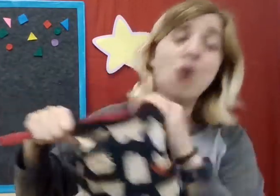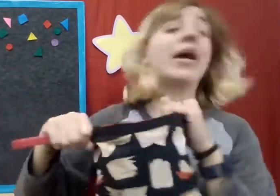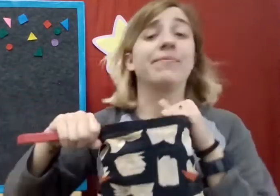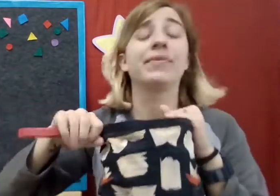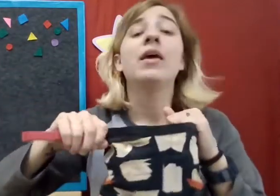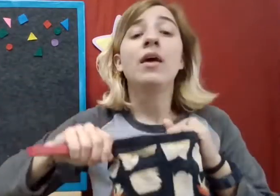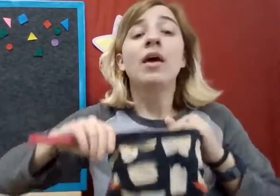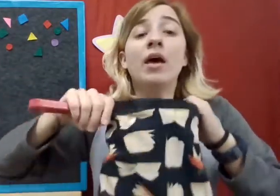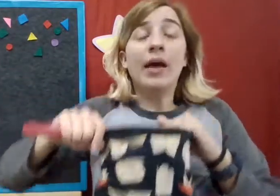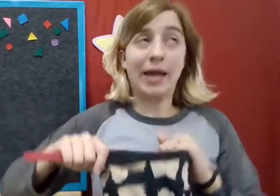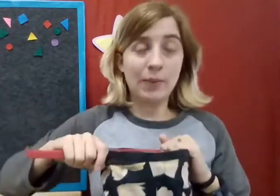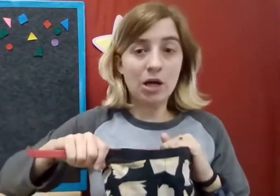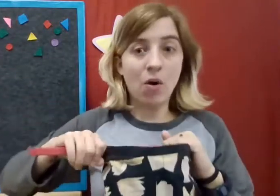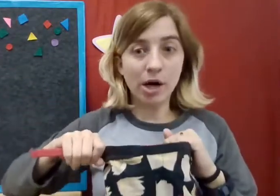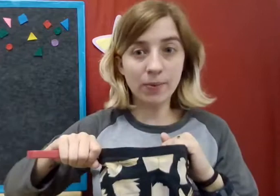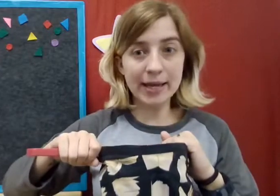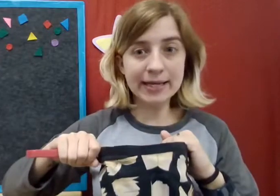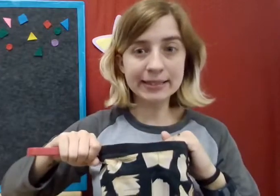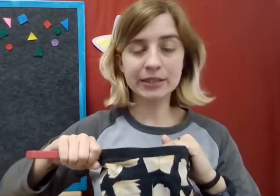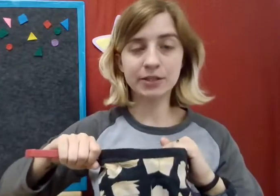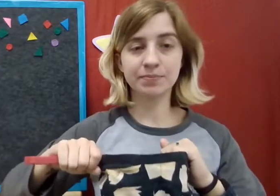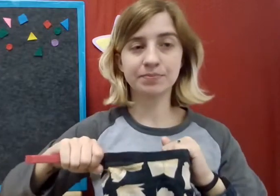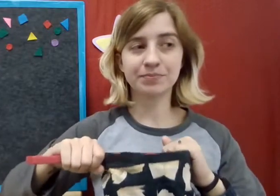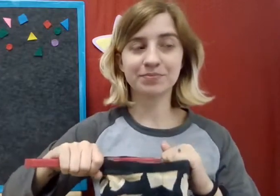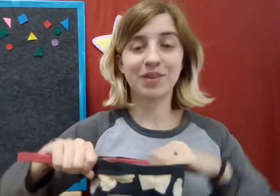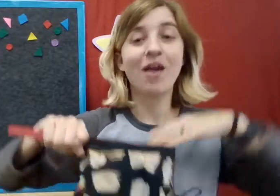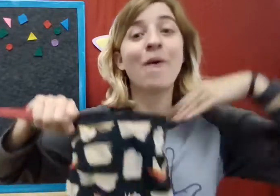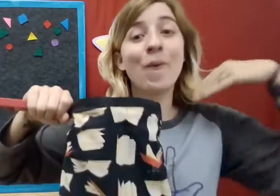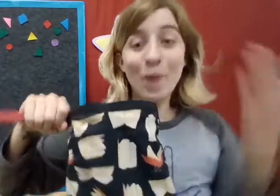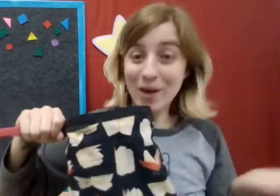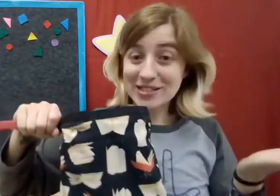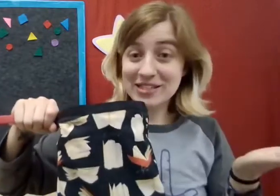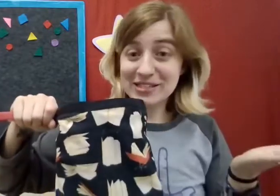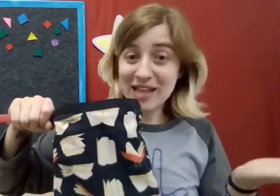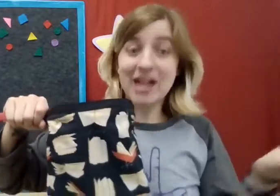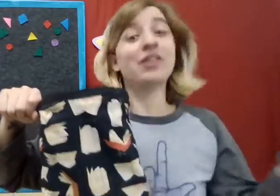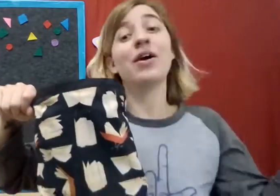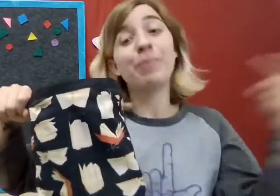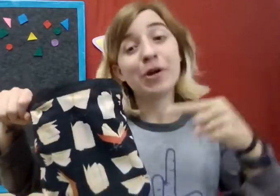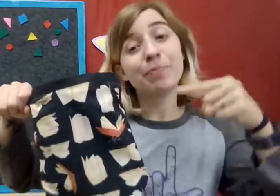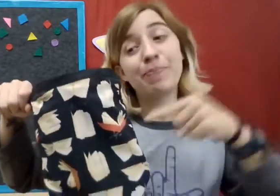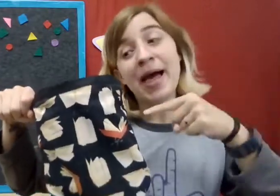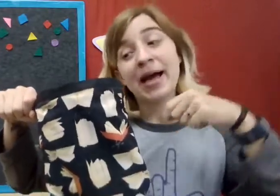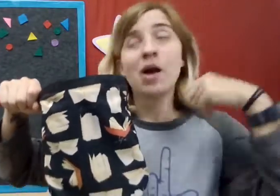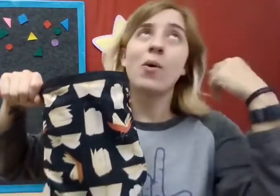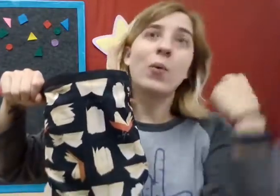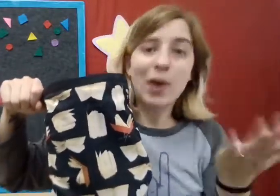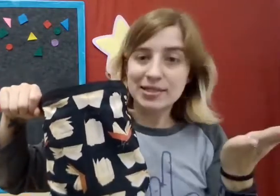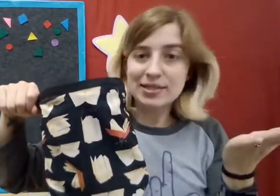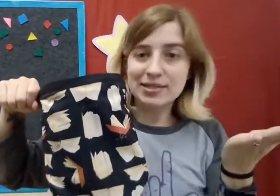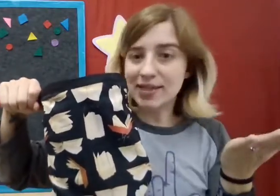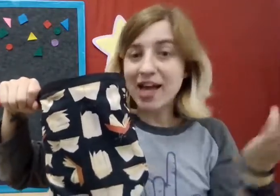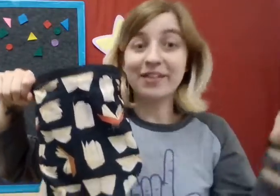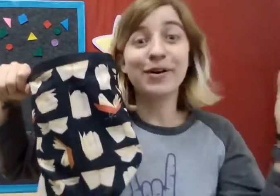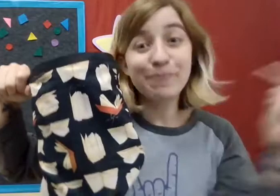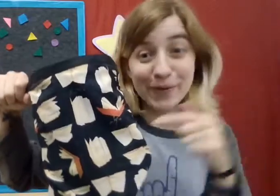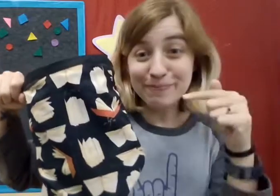Okay, here we go. Are you ready? What's inside of the book bag? What's inside of the book